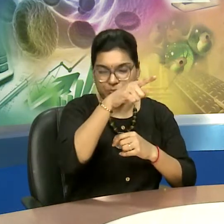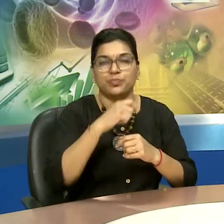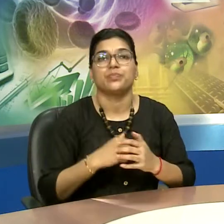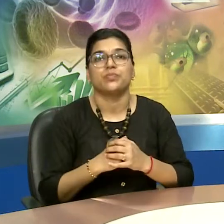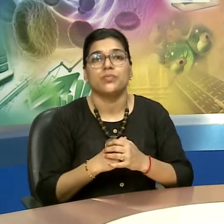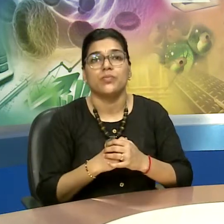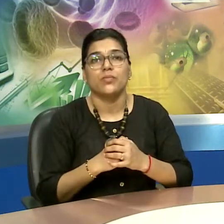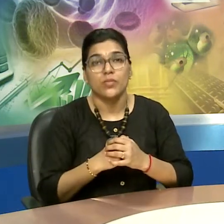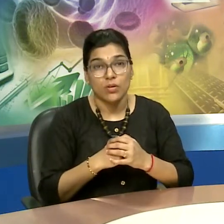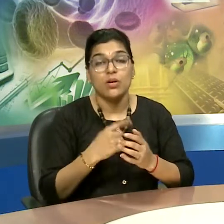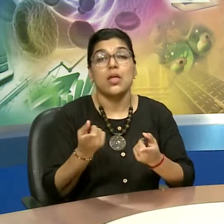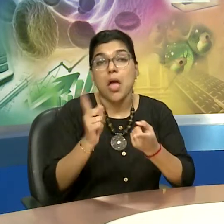between the union